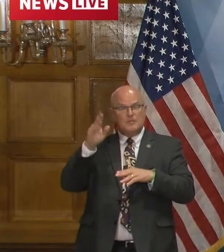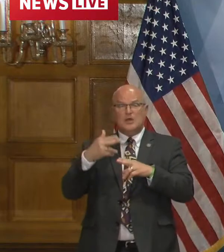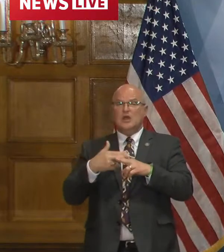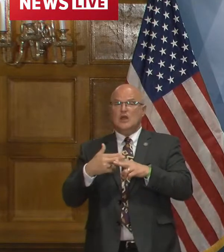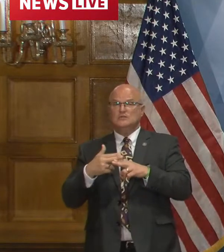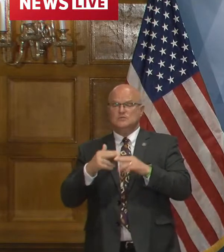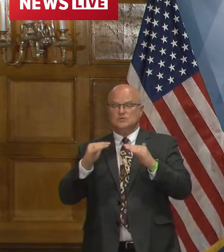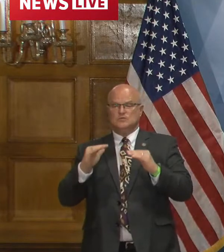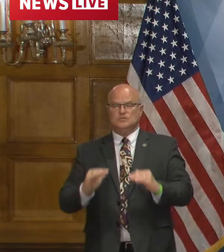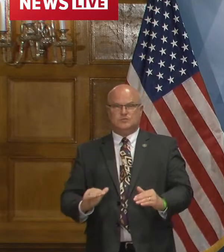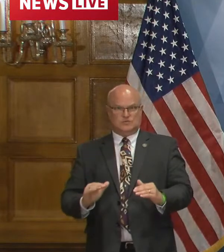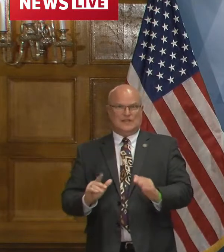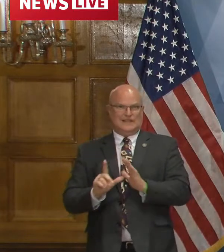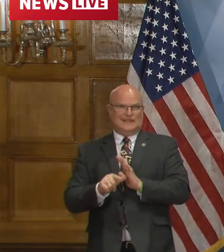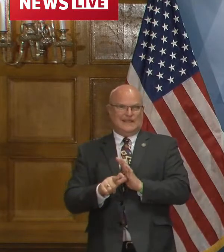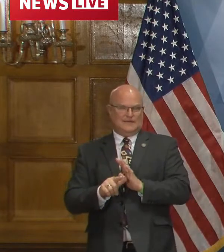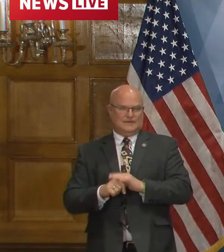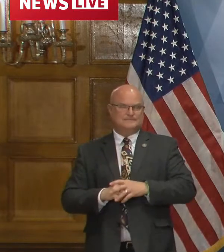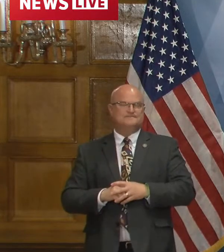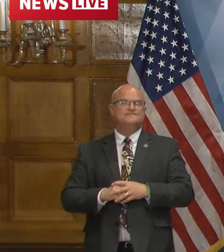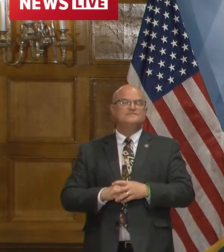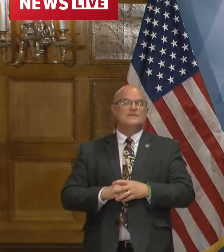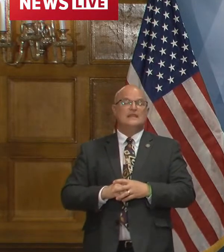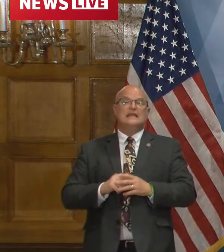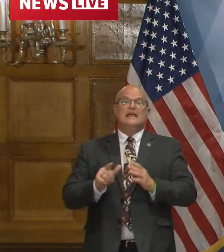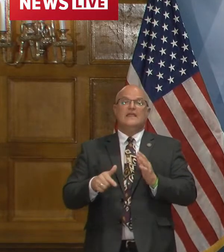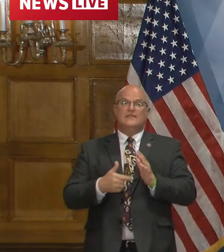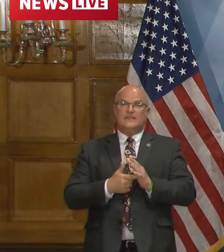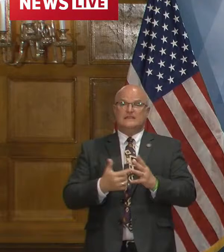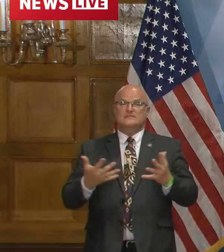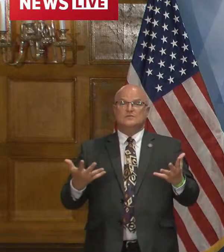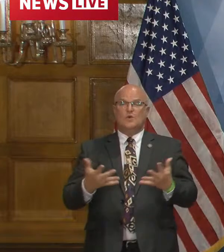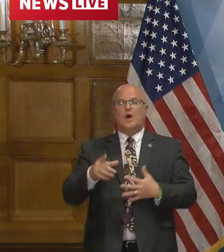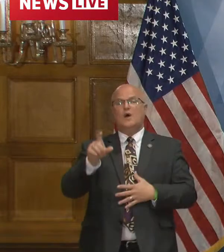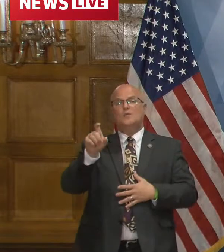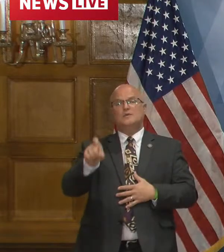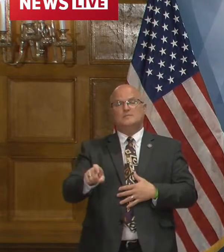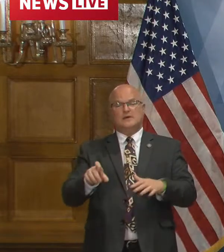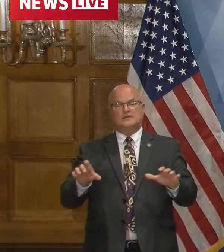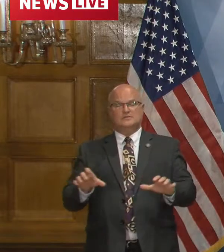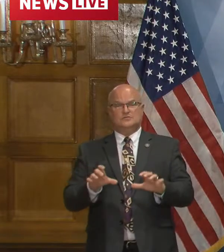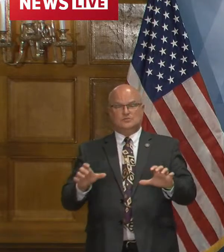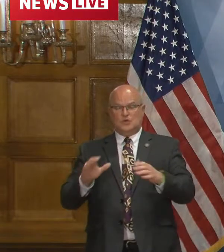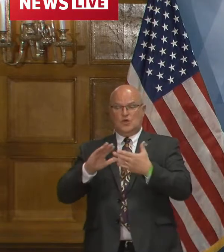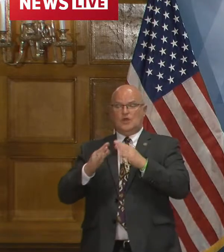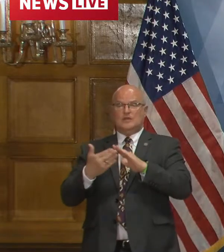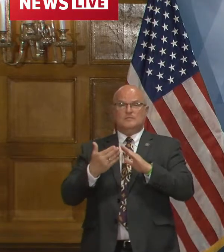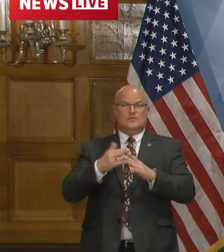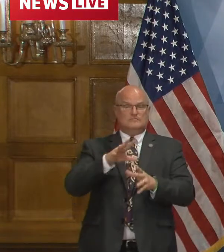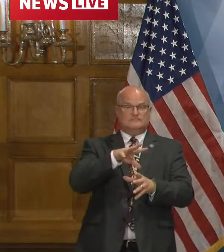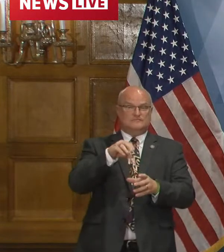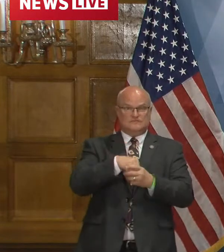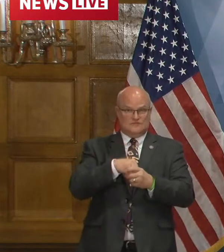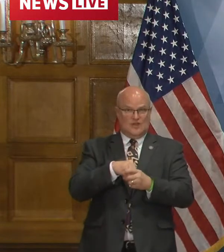be even down from there age-wise. This is what we're going to have to do. Communities need to engage,